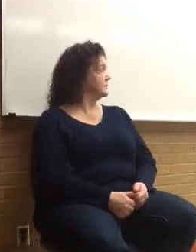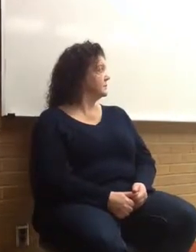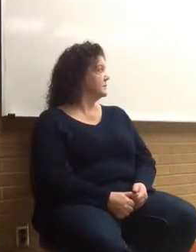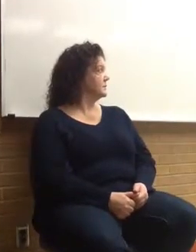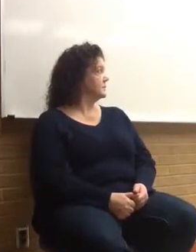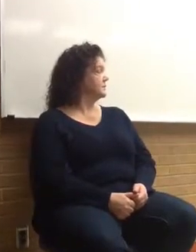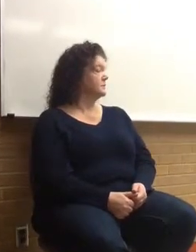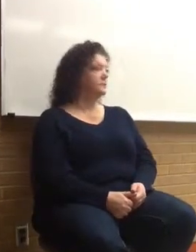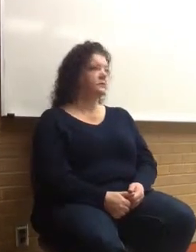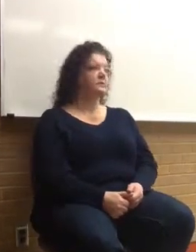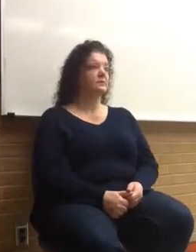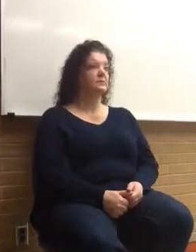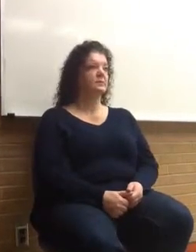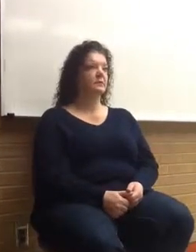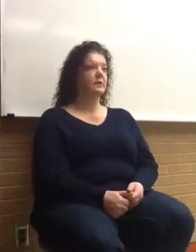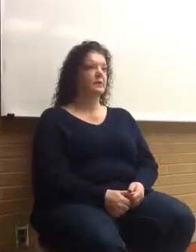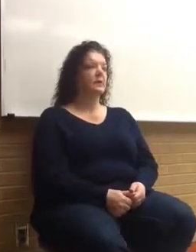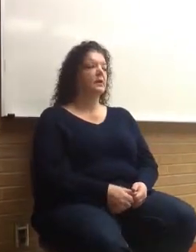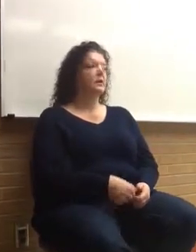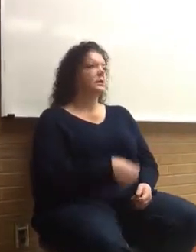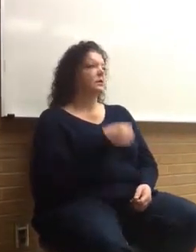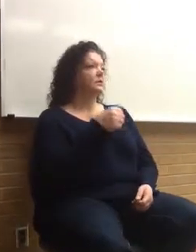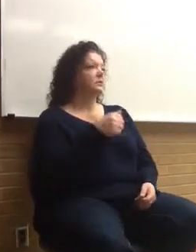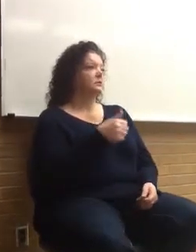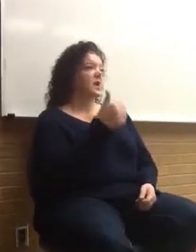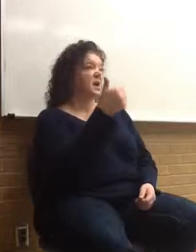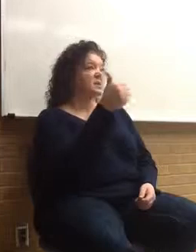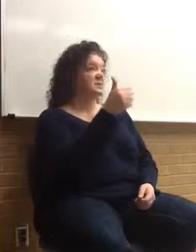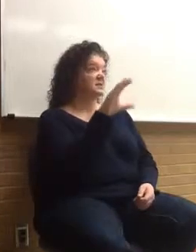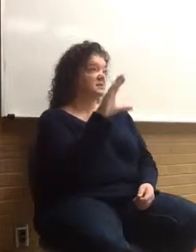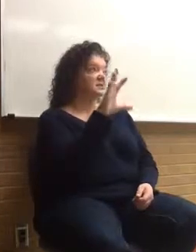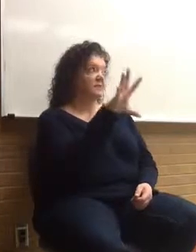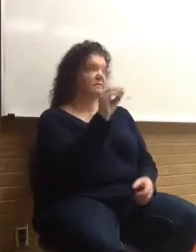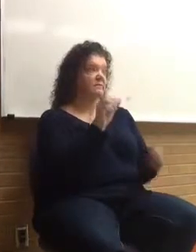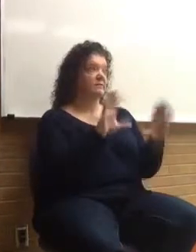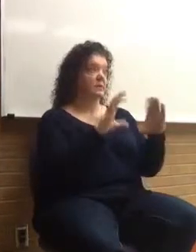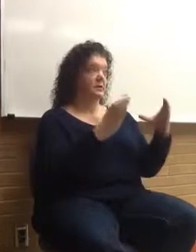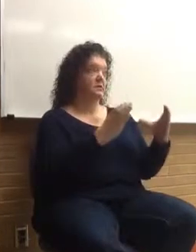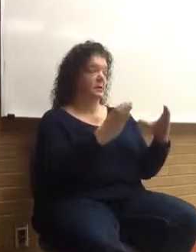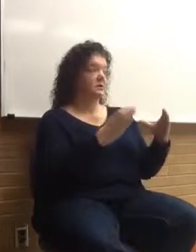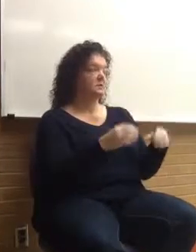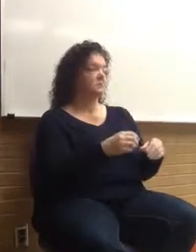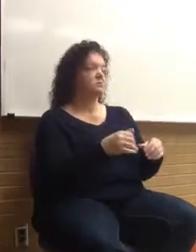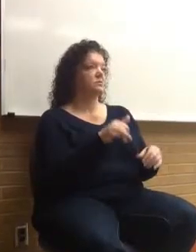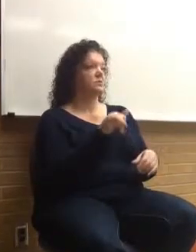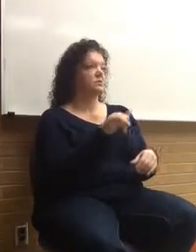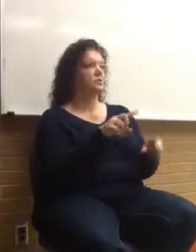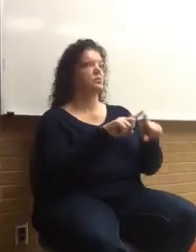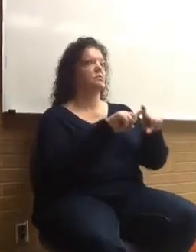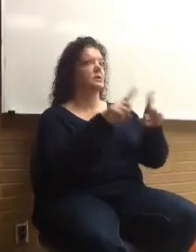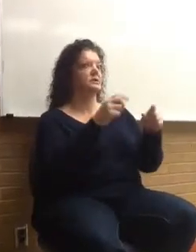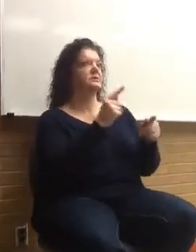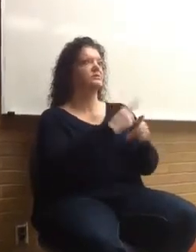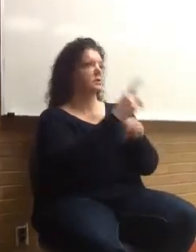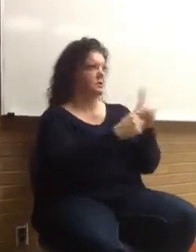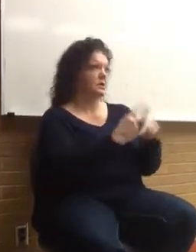which is the same answer. It gives you the same answer. But it's called synthetic division. We used to do synthetic here, but they took it and put it in 1050.